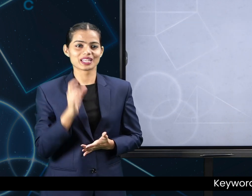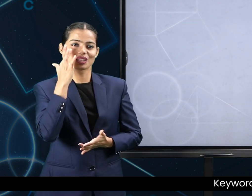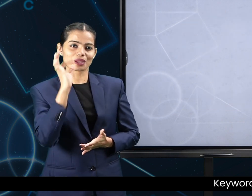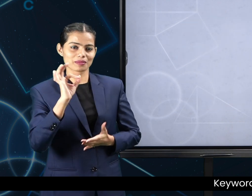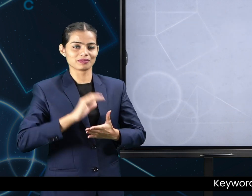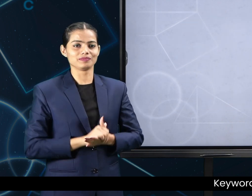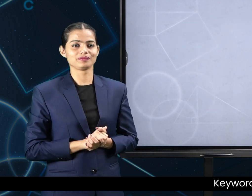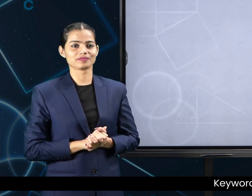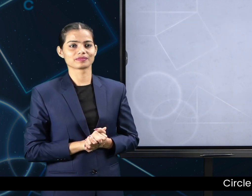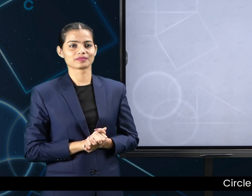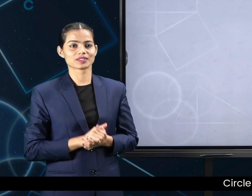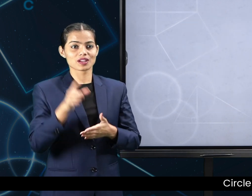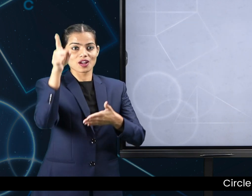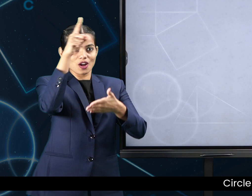Keywords: circle,